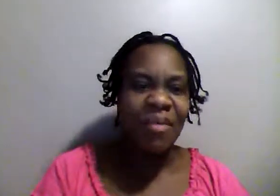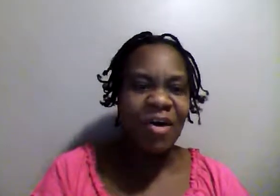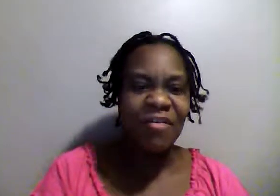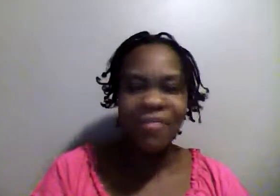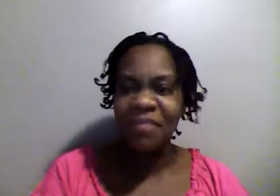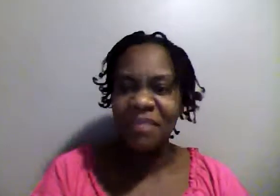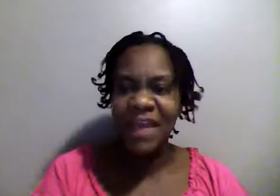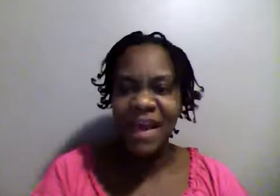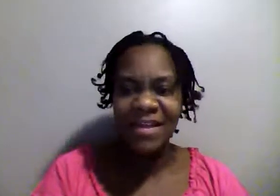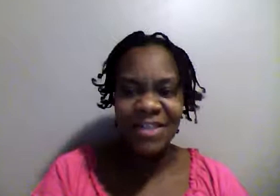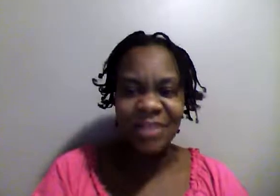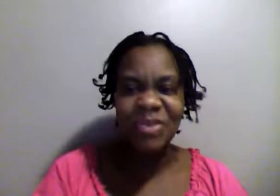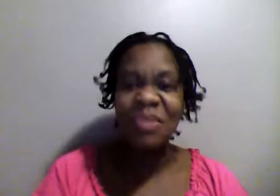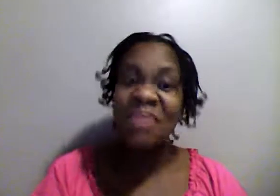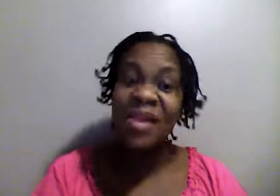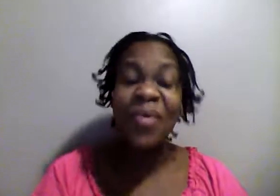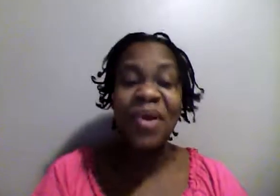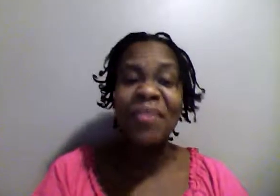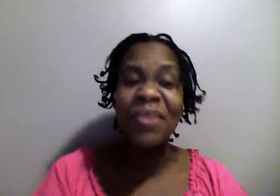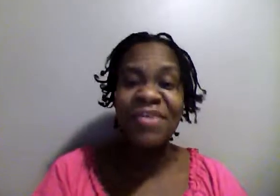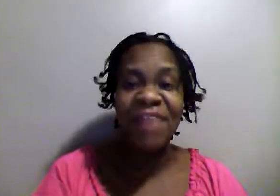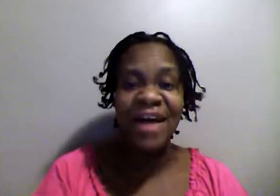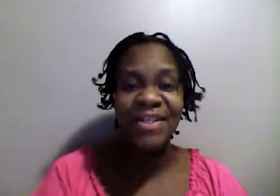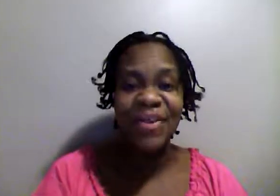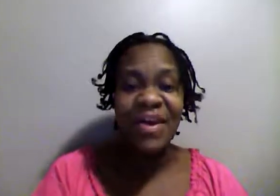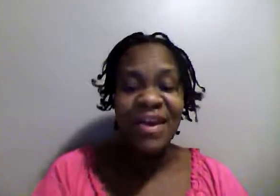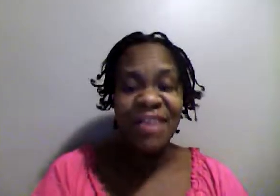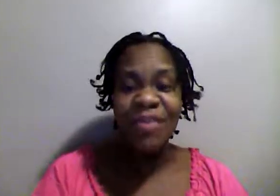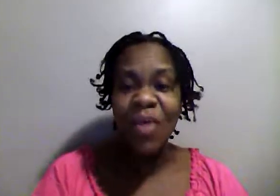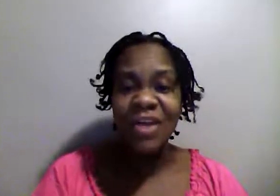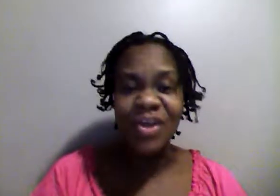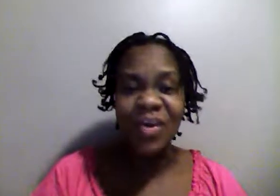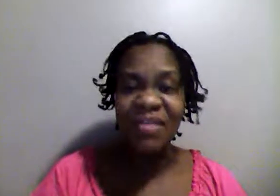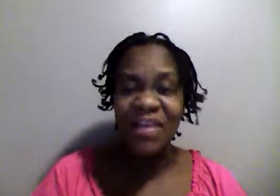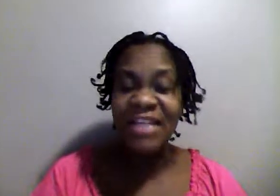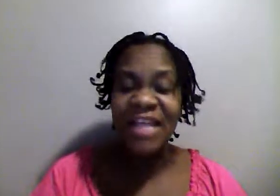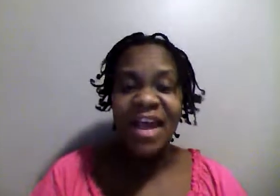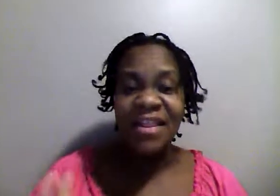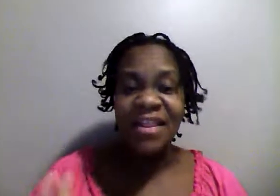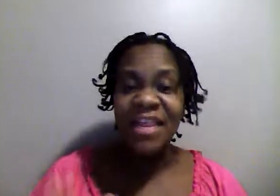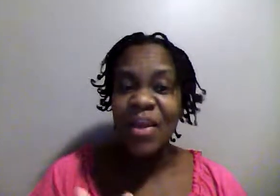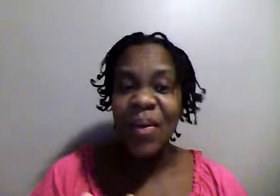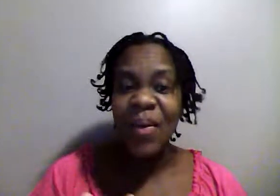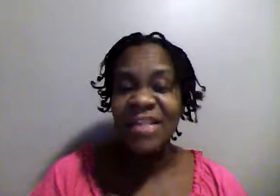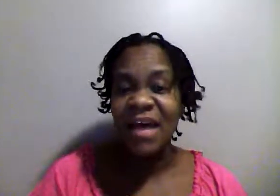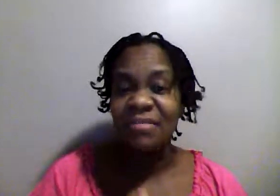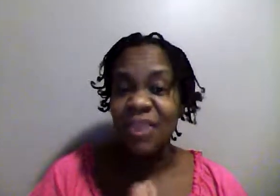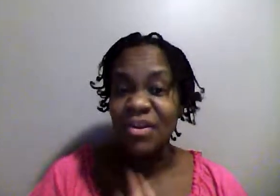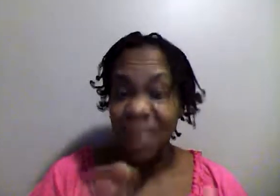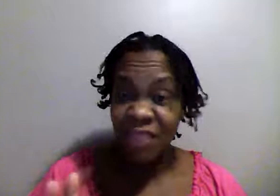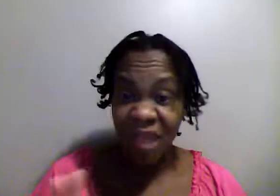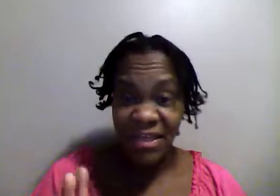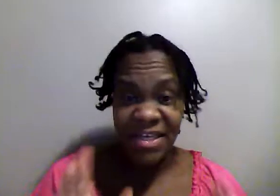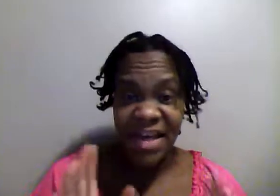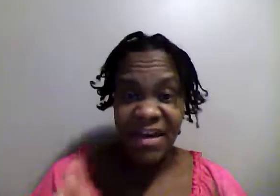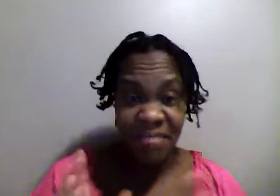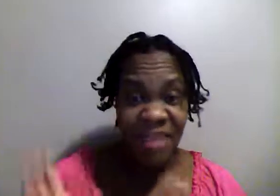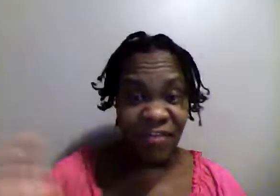of calcium. So the milk work pretty fast. So if you want a quick fix, the thing though is that bottom end rot cannot be